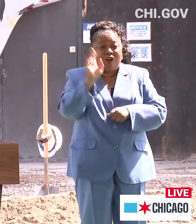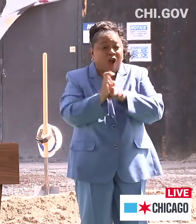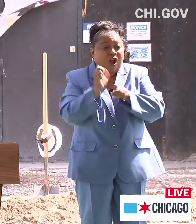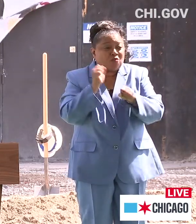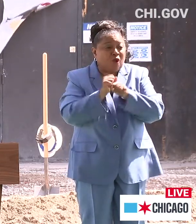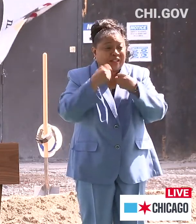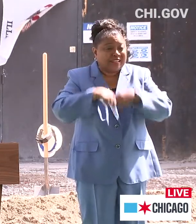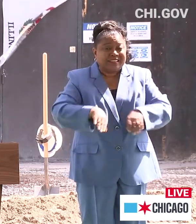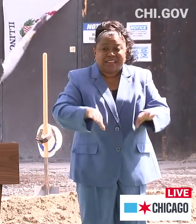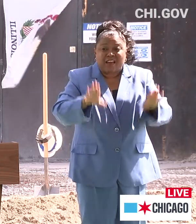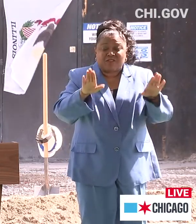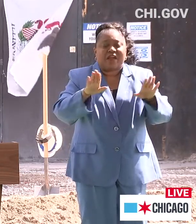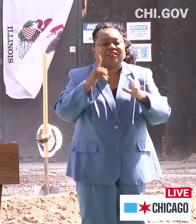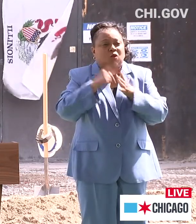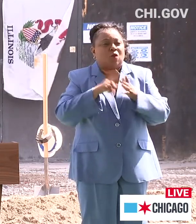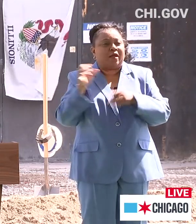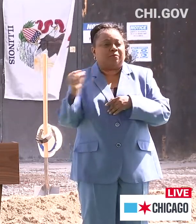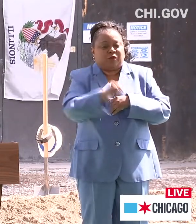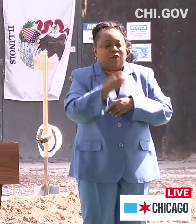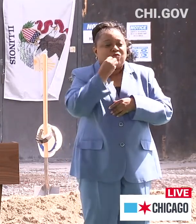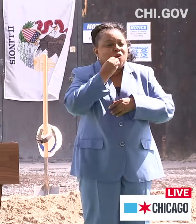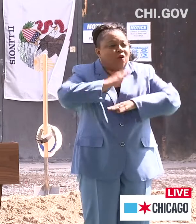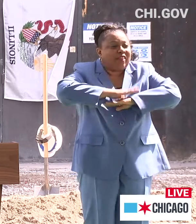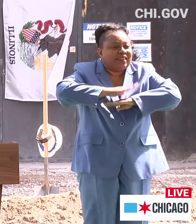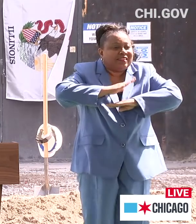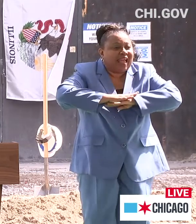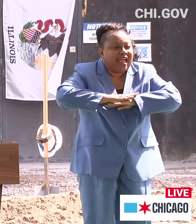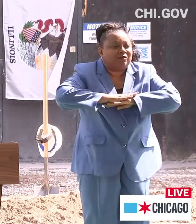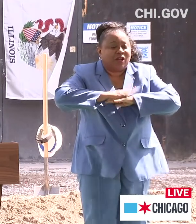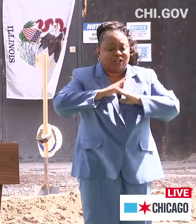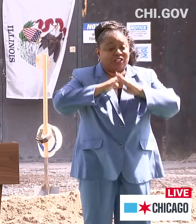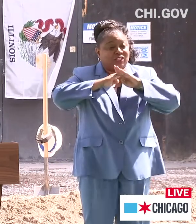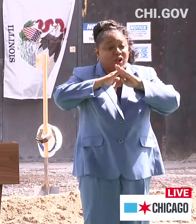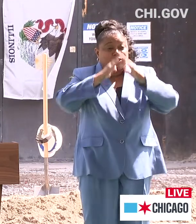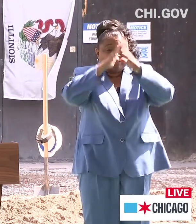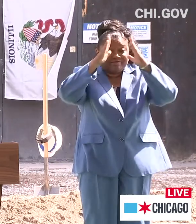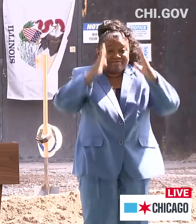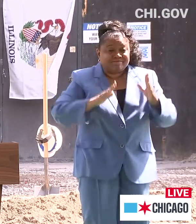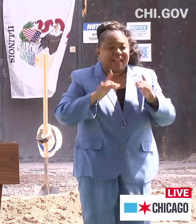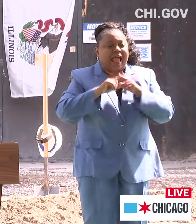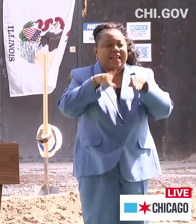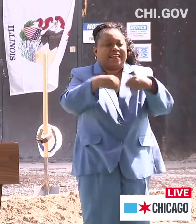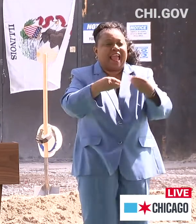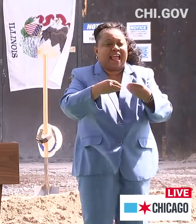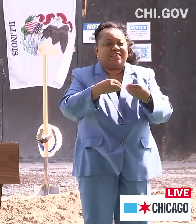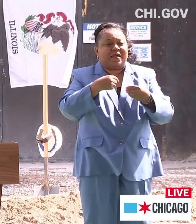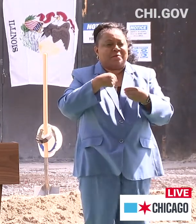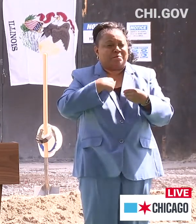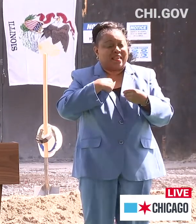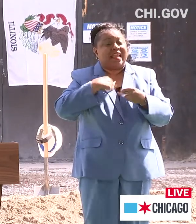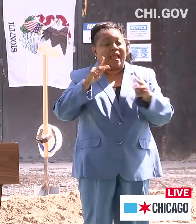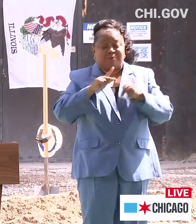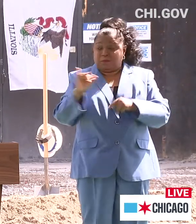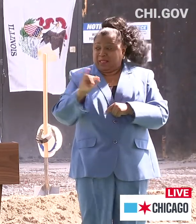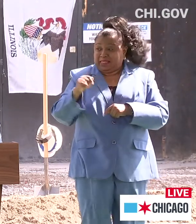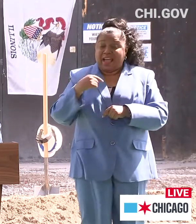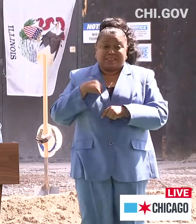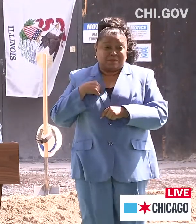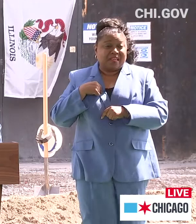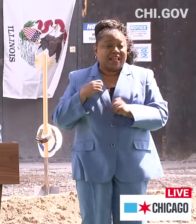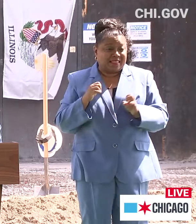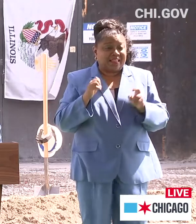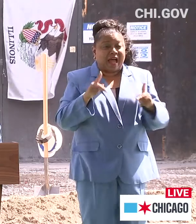work and sacrifice is what put food on the table, shelter over our head, and gave me and people like me